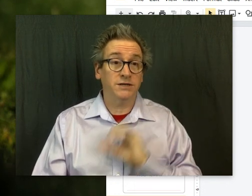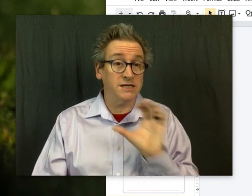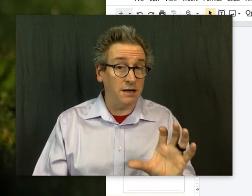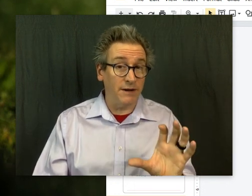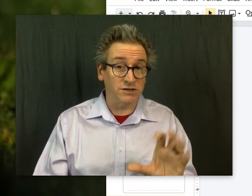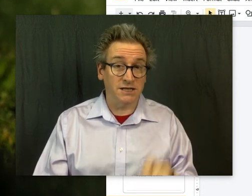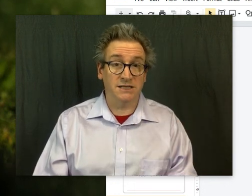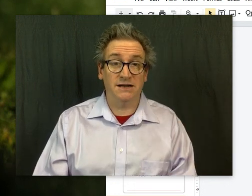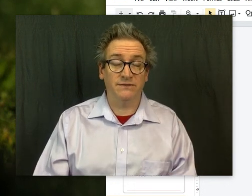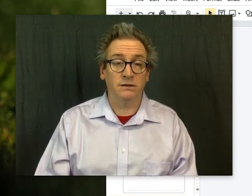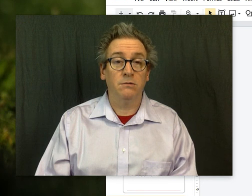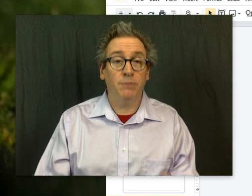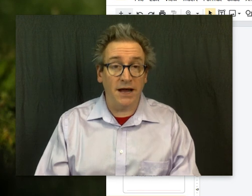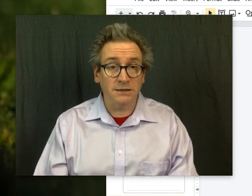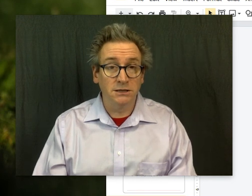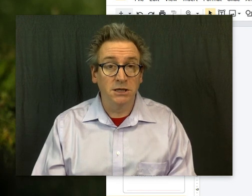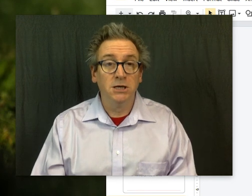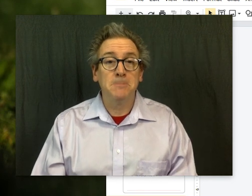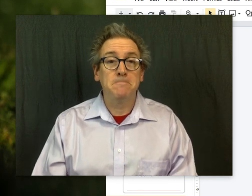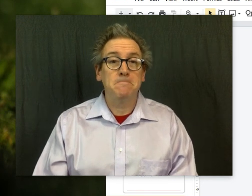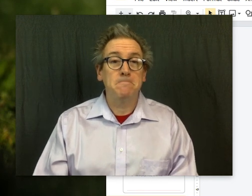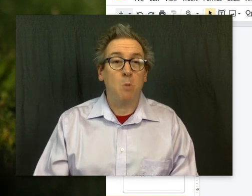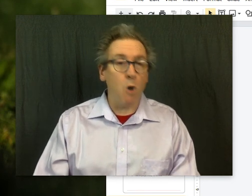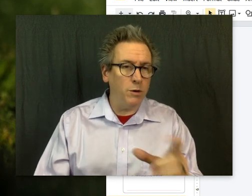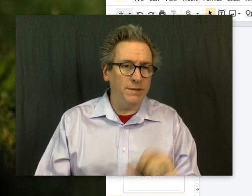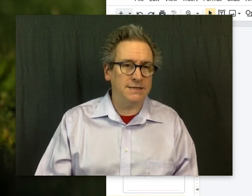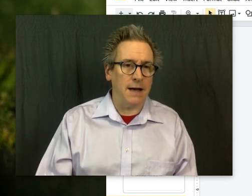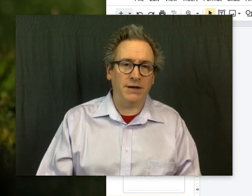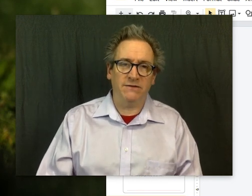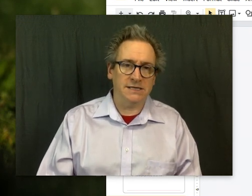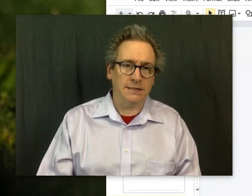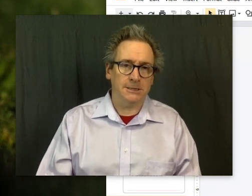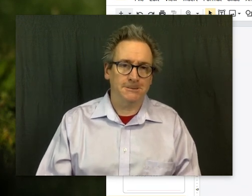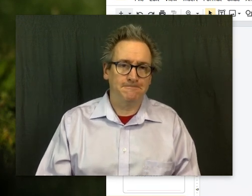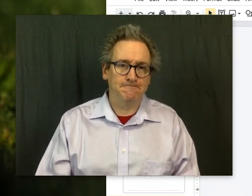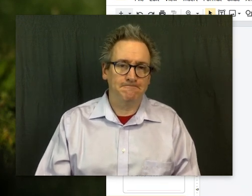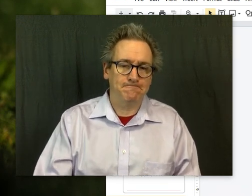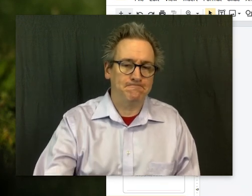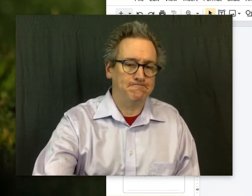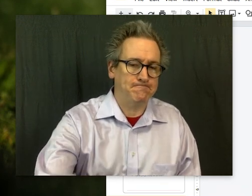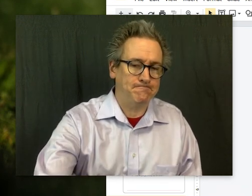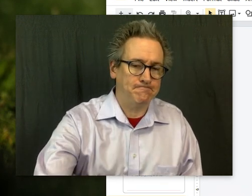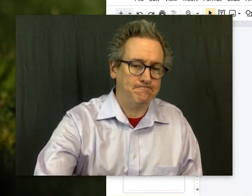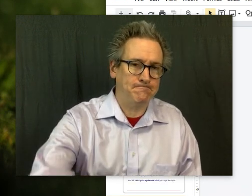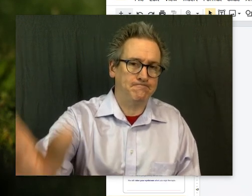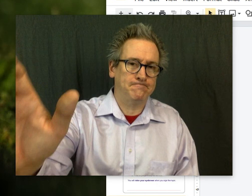so it doesn't come after 67. But what would be the topic of this sentence?